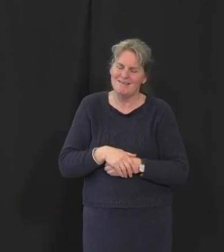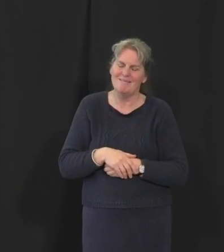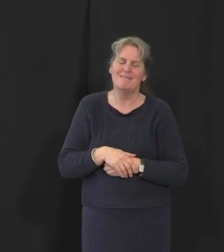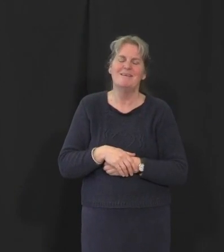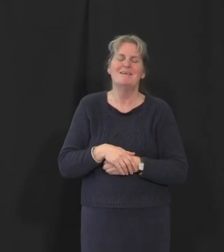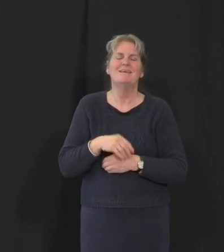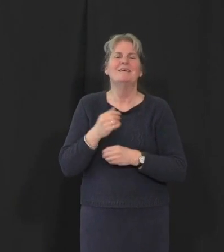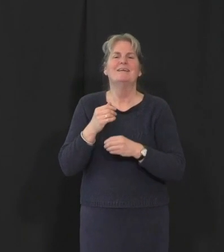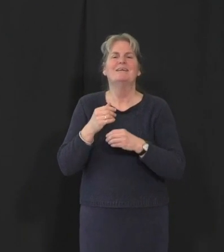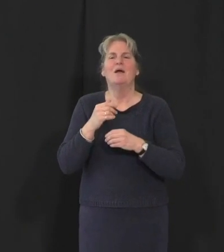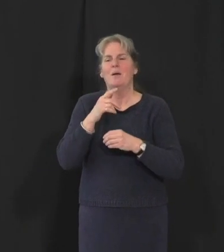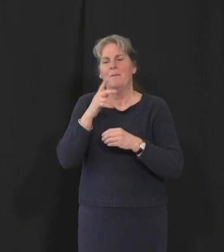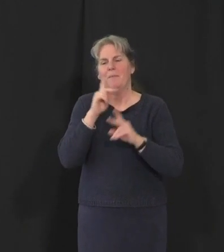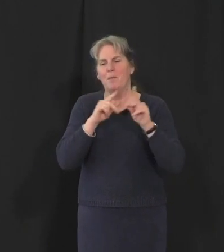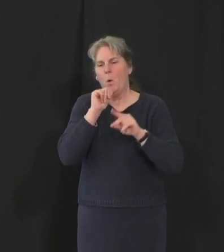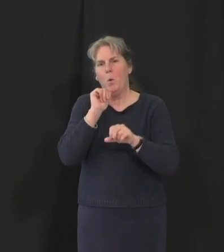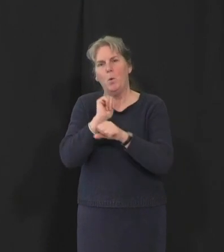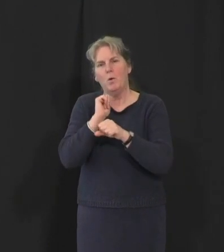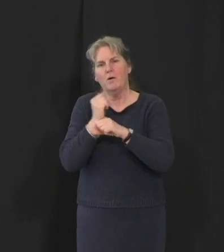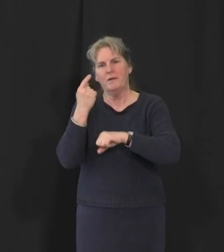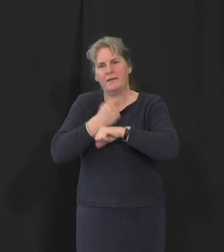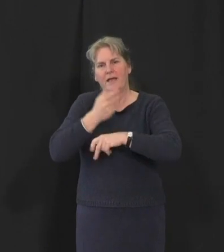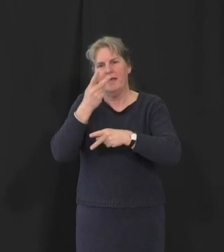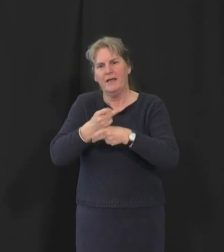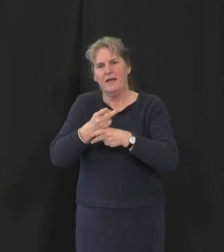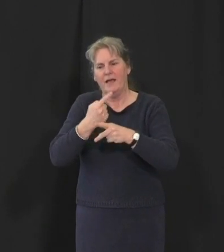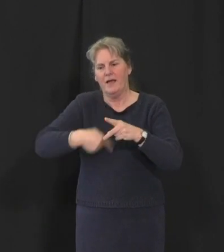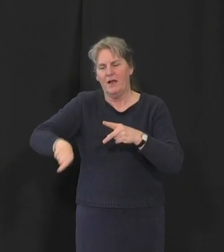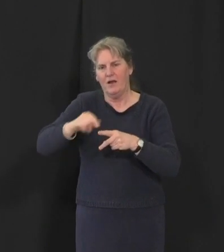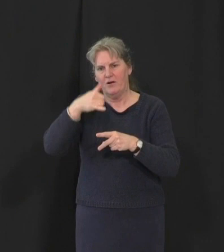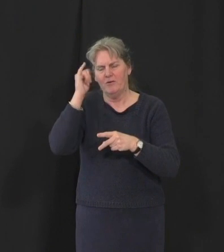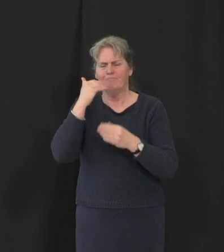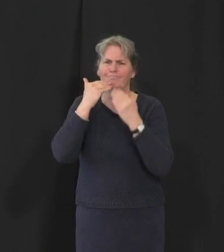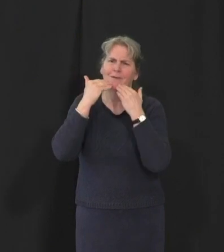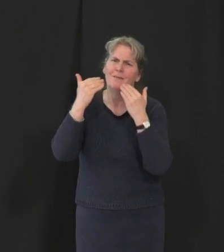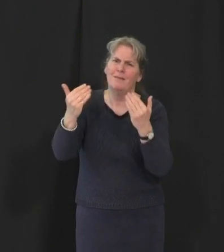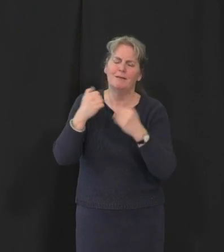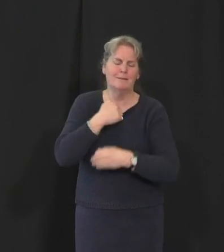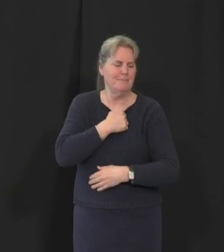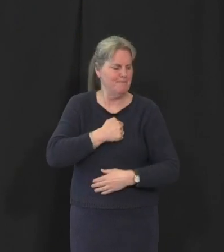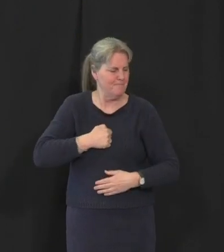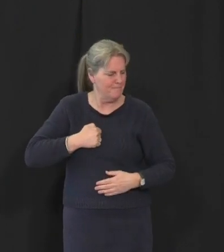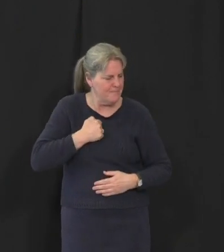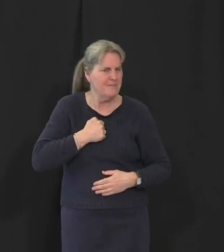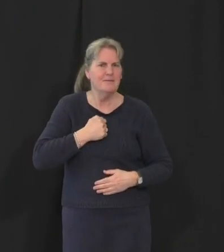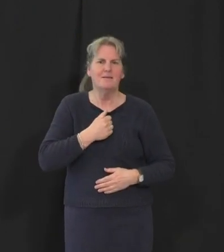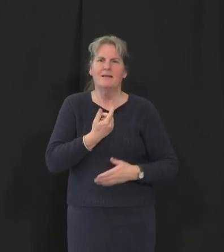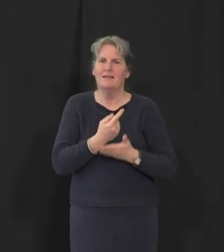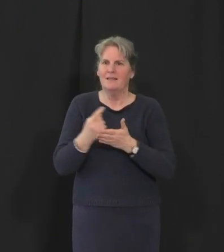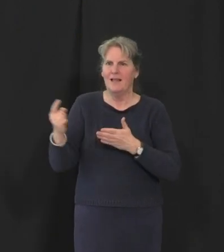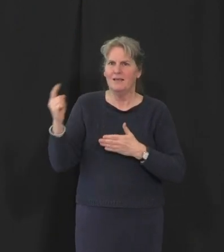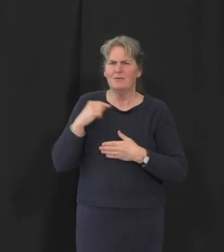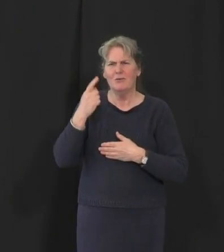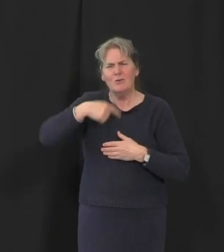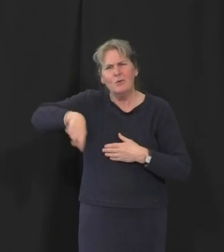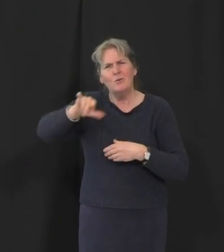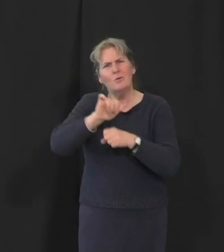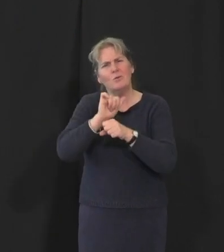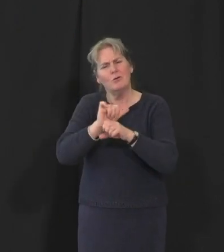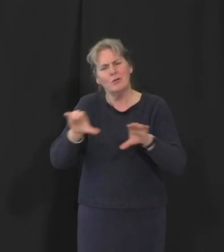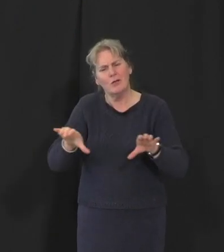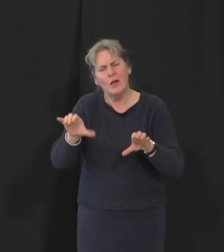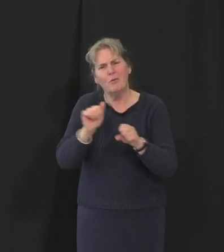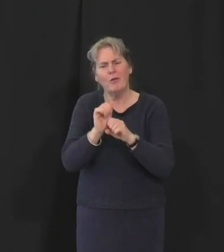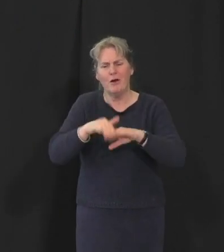childhood educational providers in the Yukon, and I'm sorry for that. And again, for all people working in daycare and with